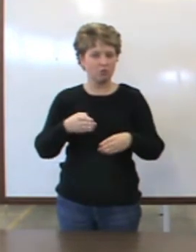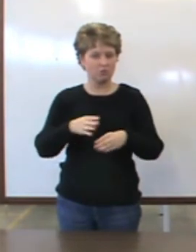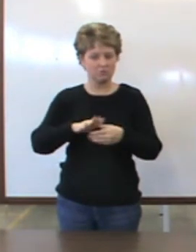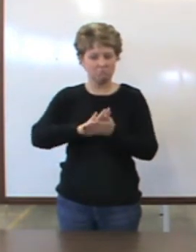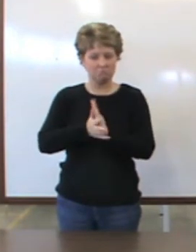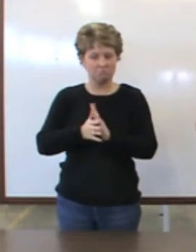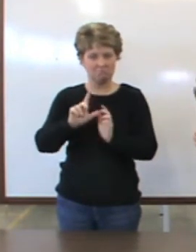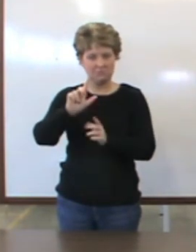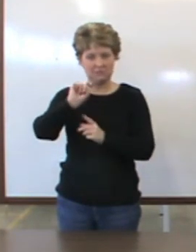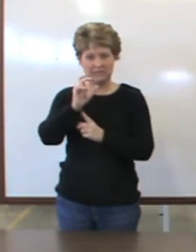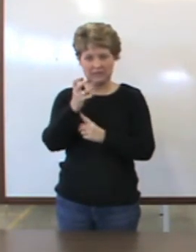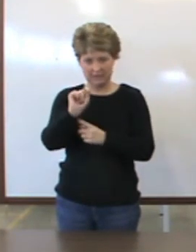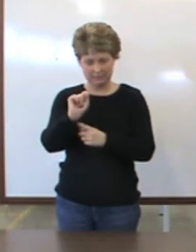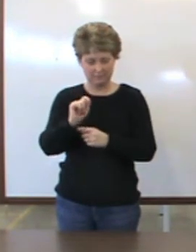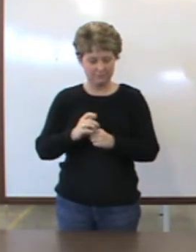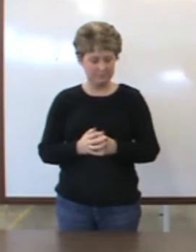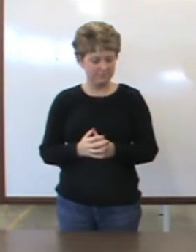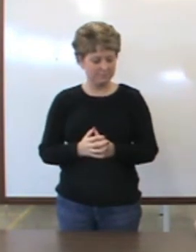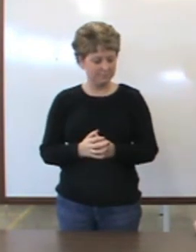tightened.